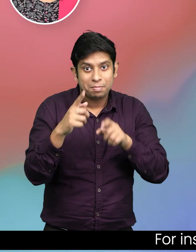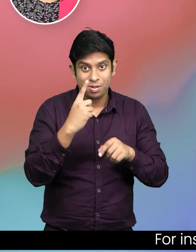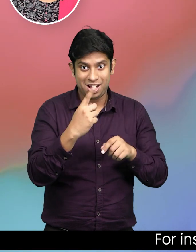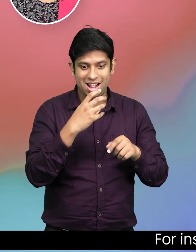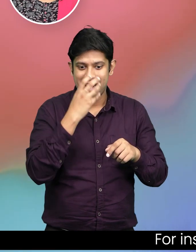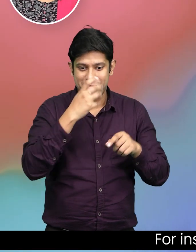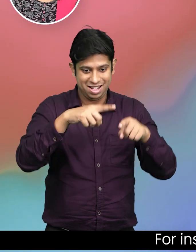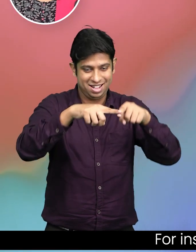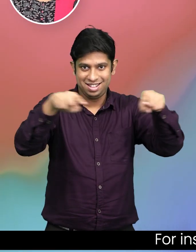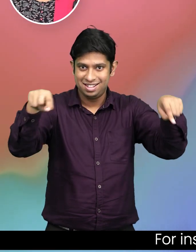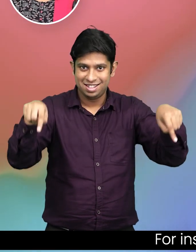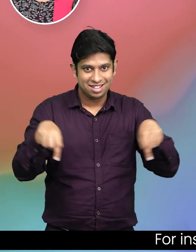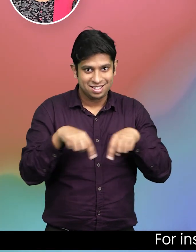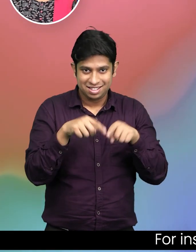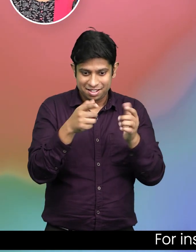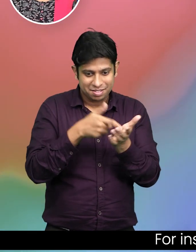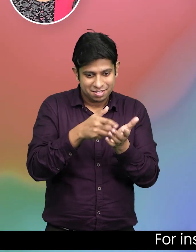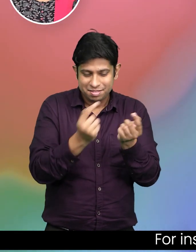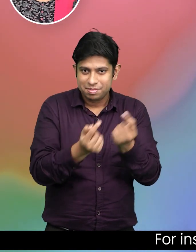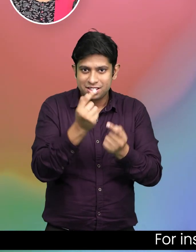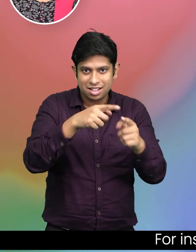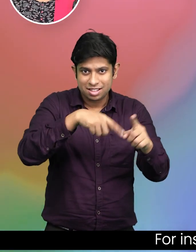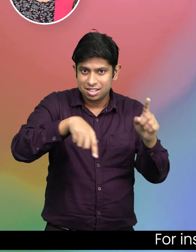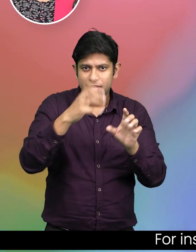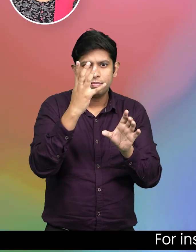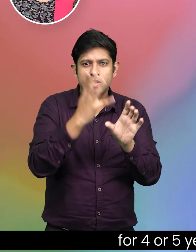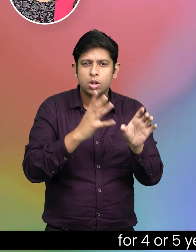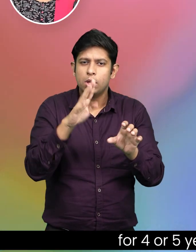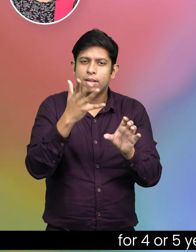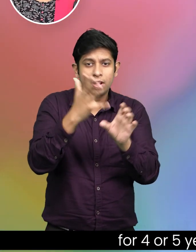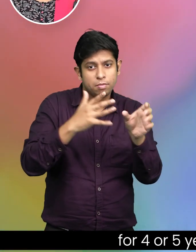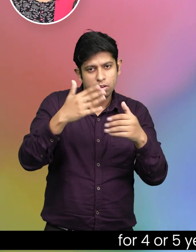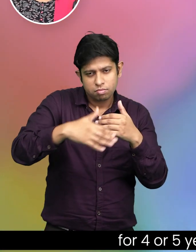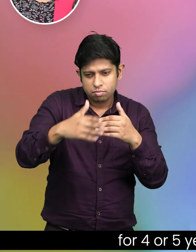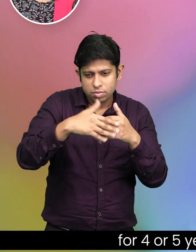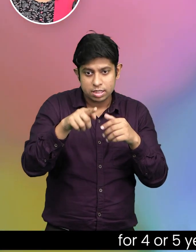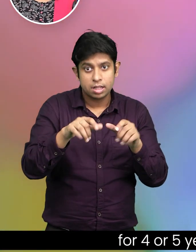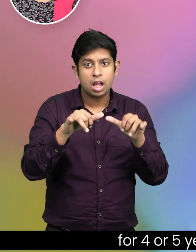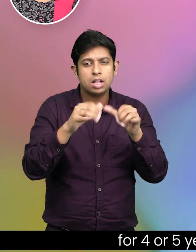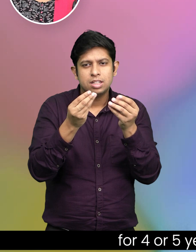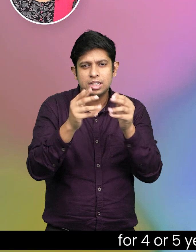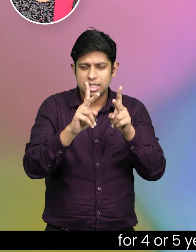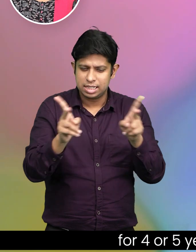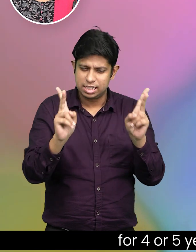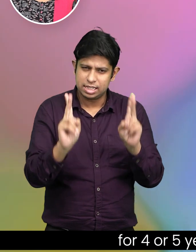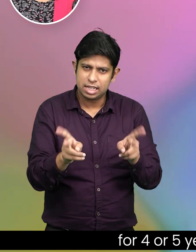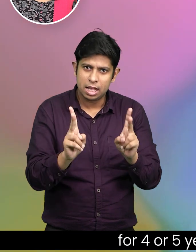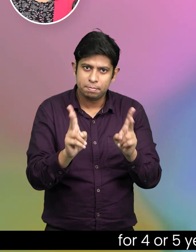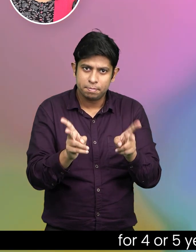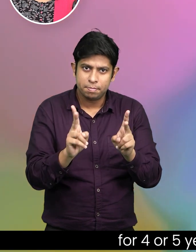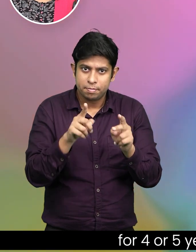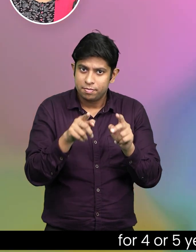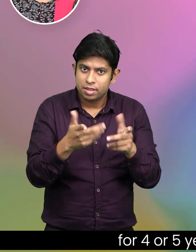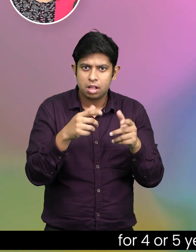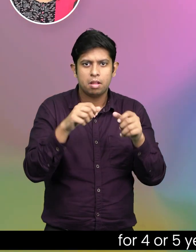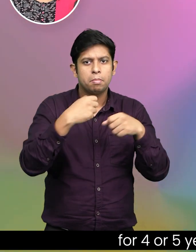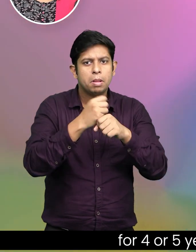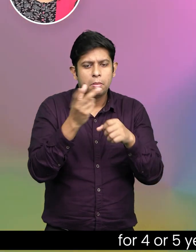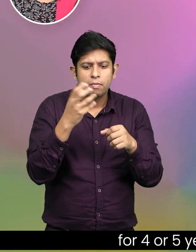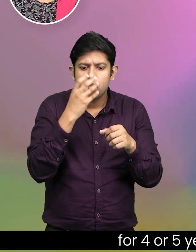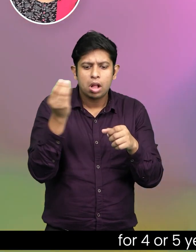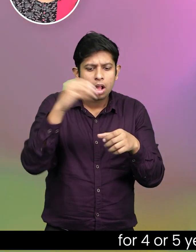For instance, a single apple crop for 4 to 5 years continuously in the